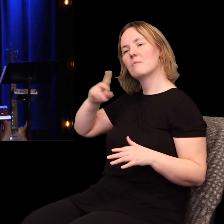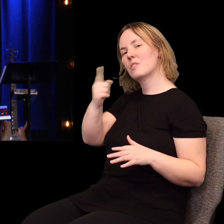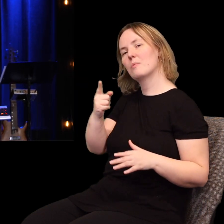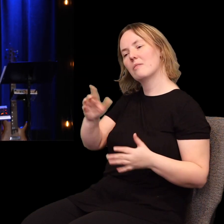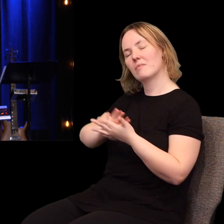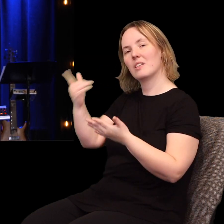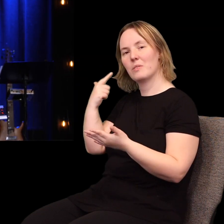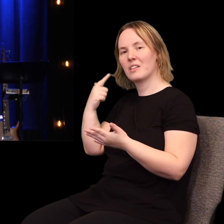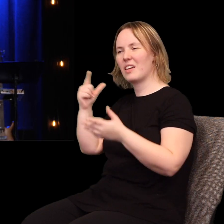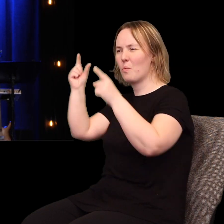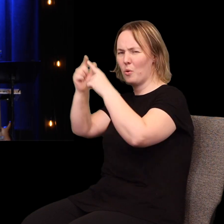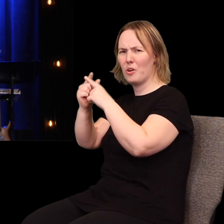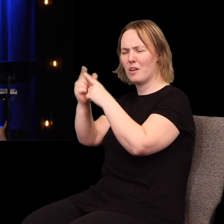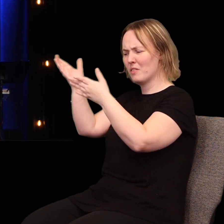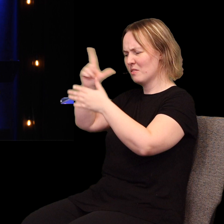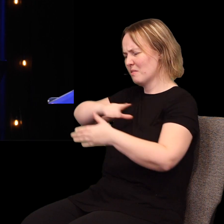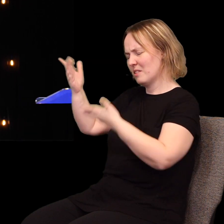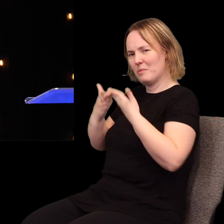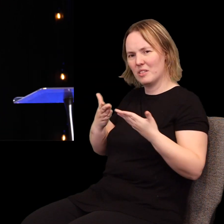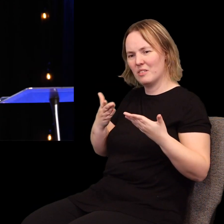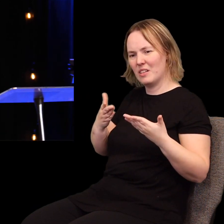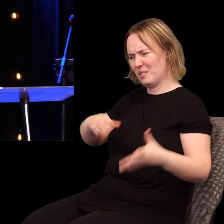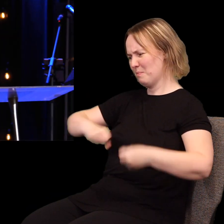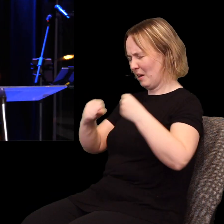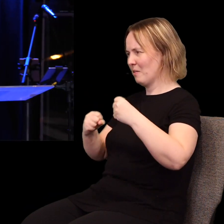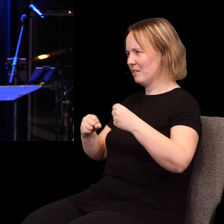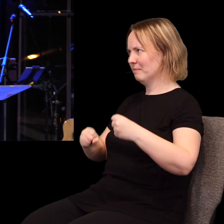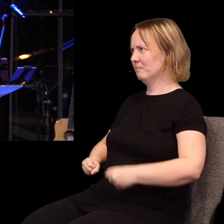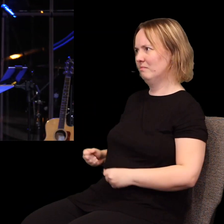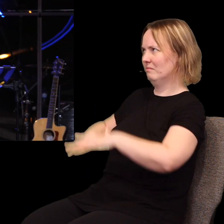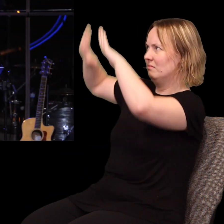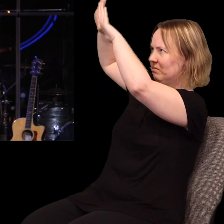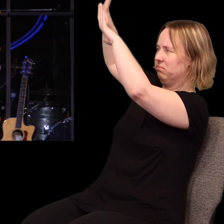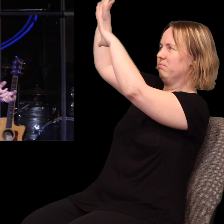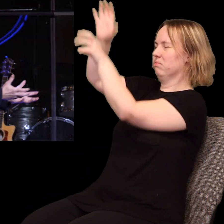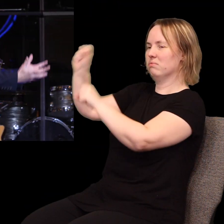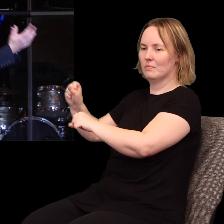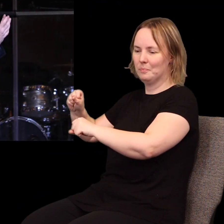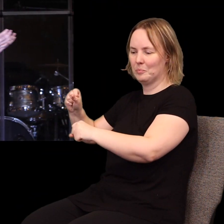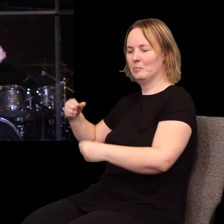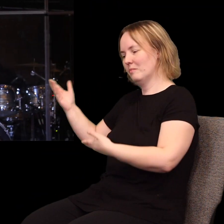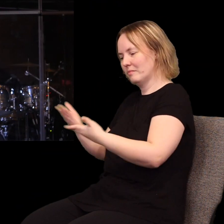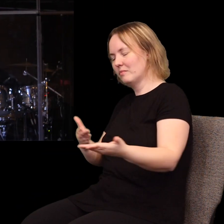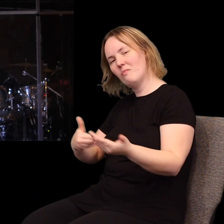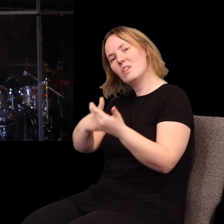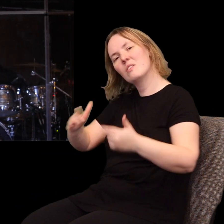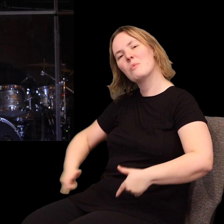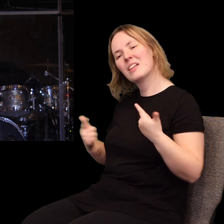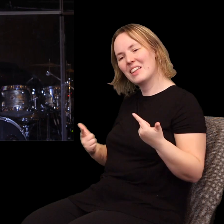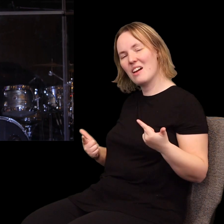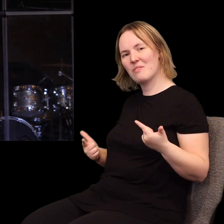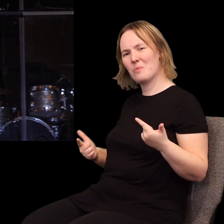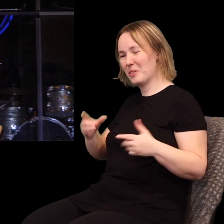word of the Lord, when he comes to you, it has power to shake mountains. It has power to birth new things, to bring